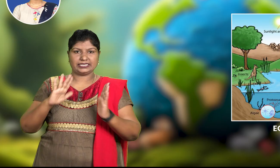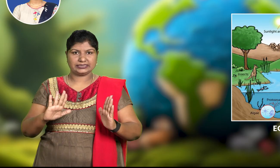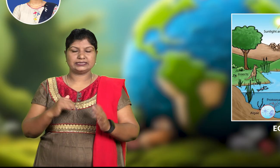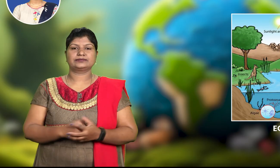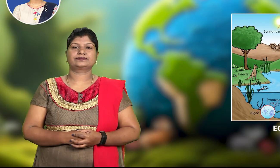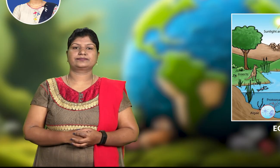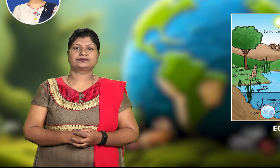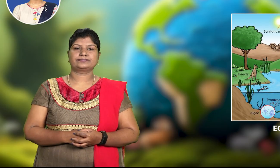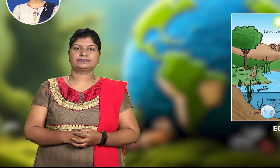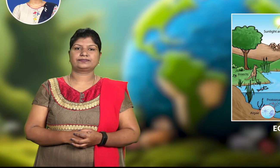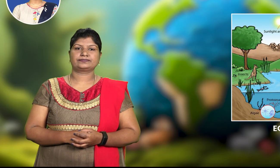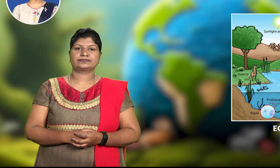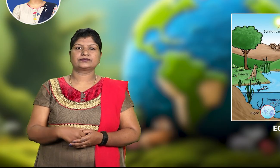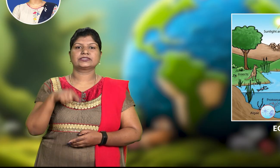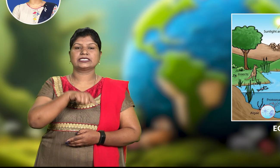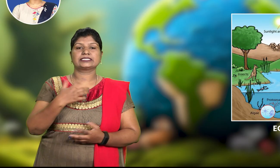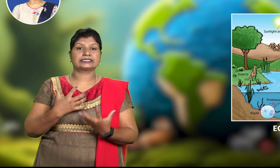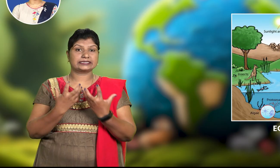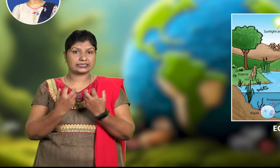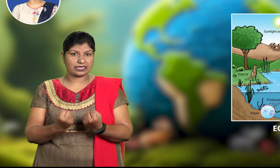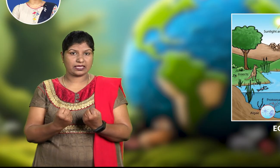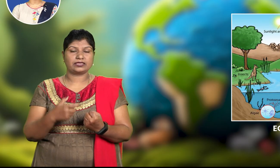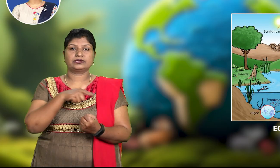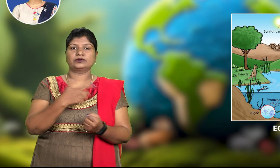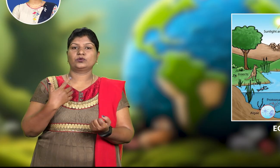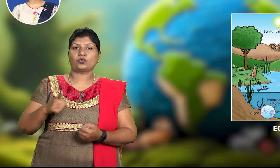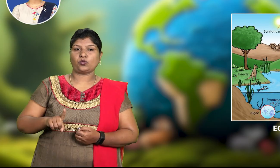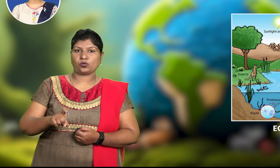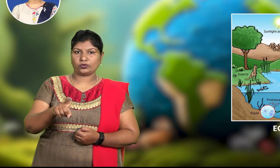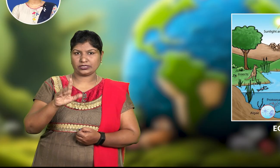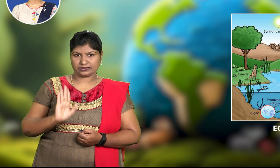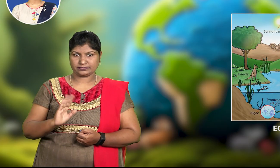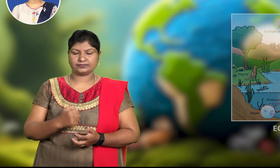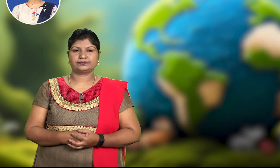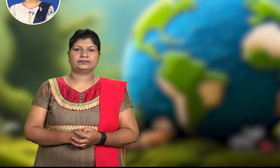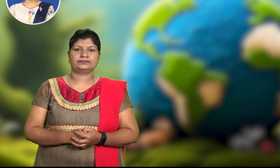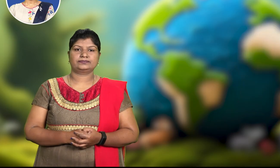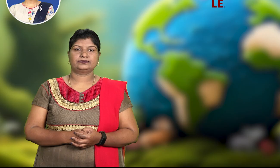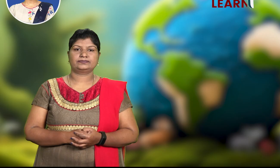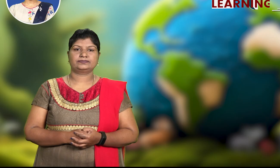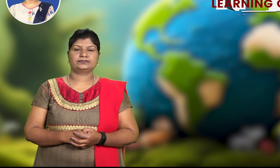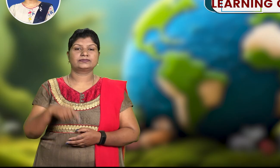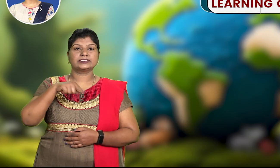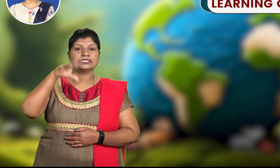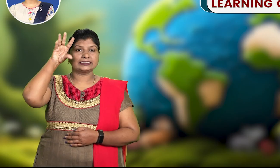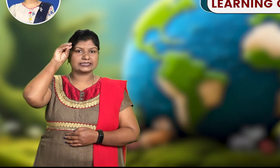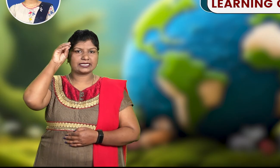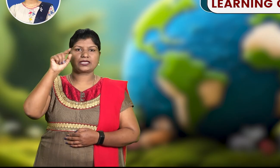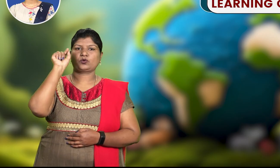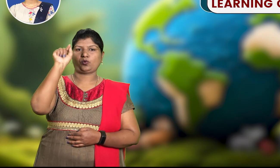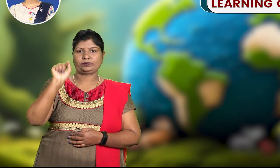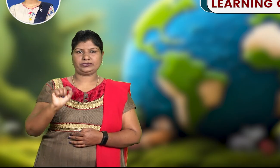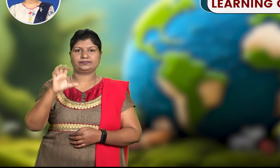the needs of such organisms Learning